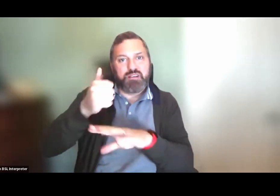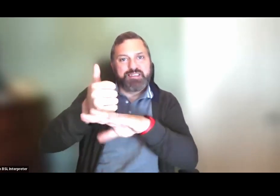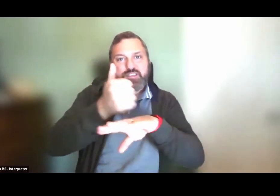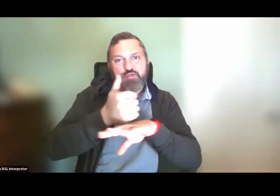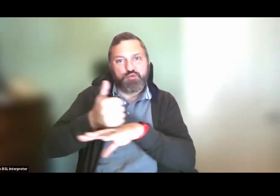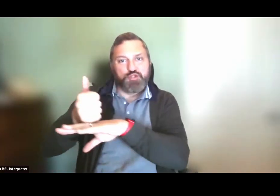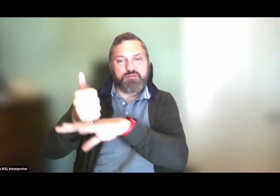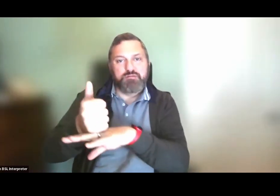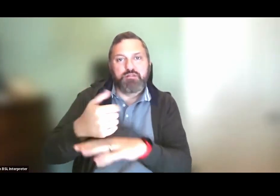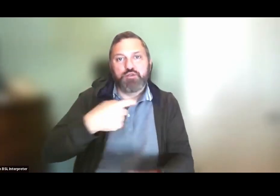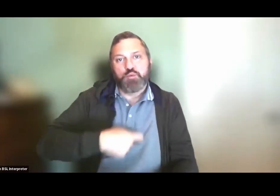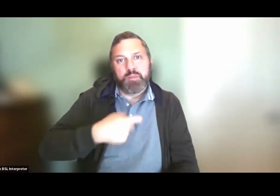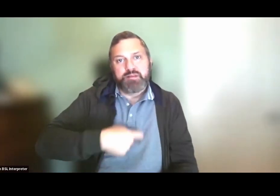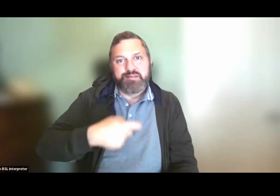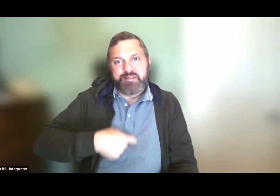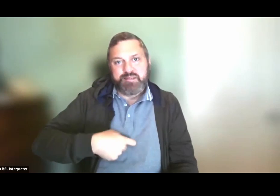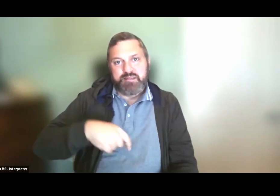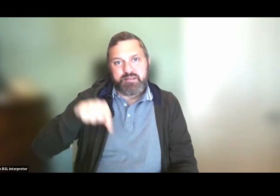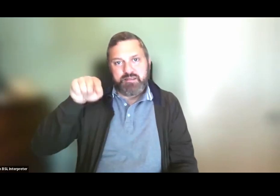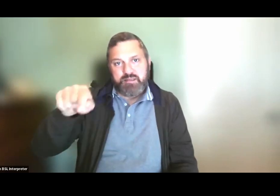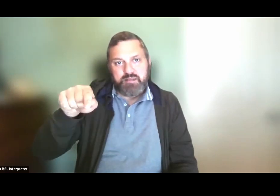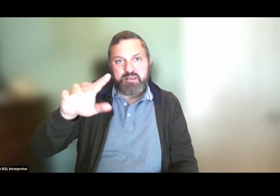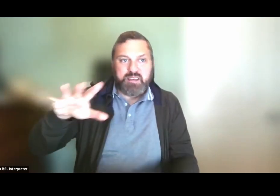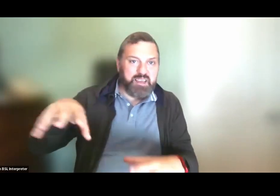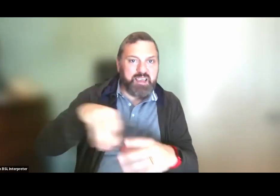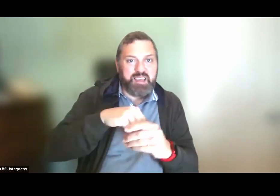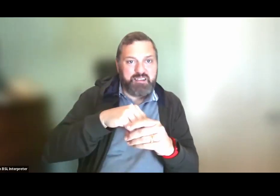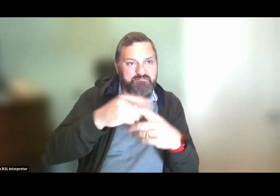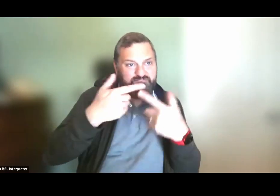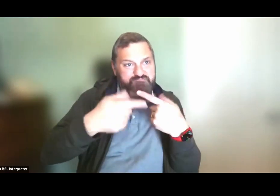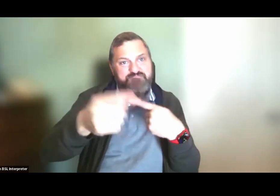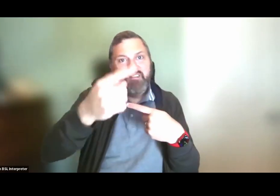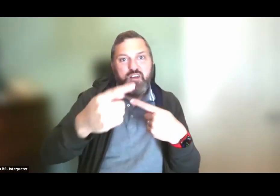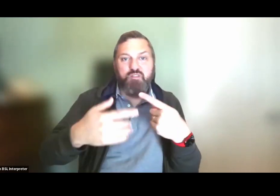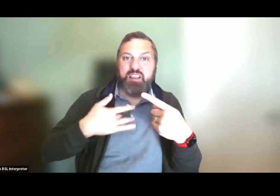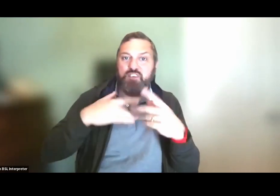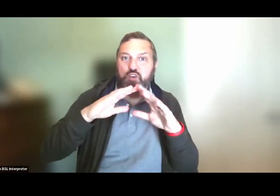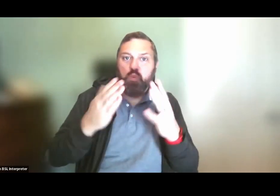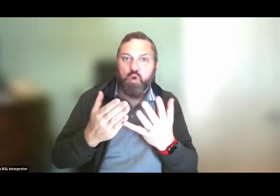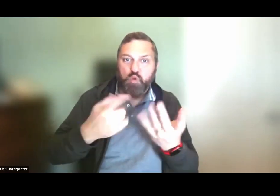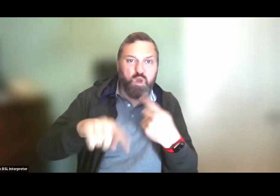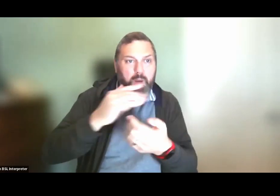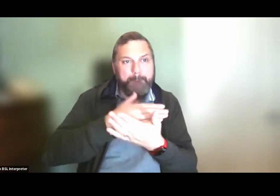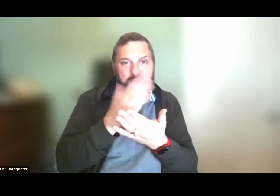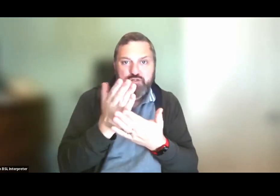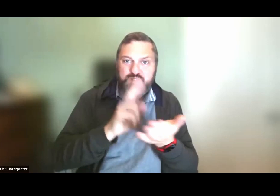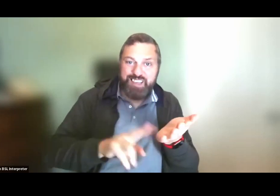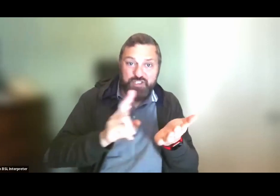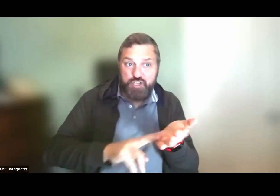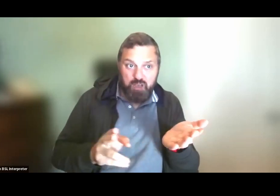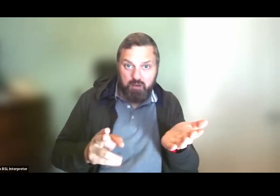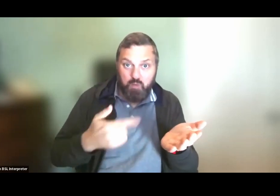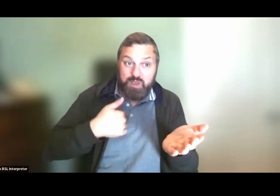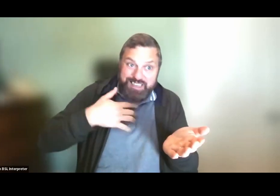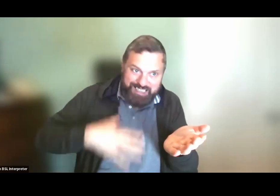human society is embedded in the rest of the living world. We are a part of nature and deeply dependent upon the web of